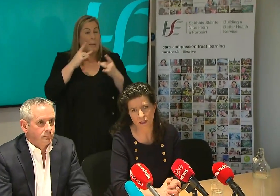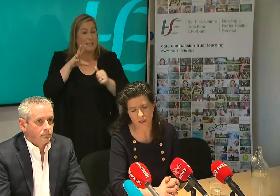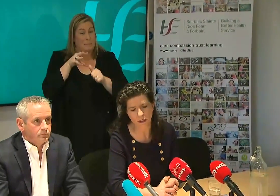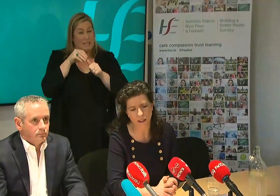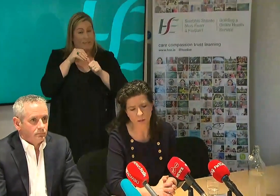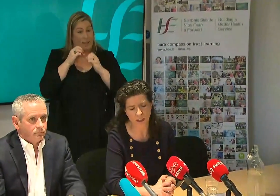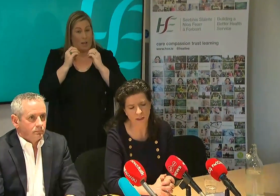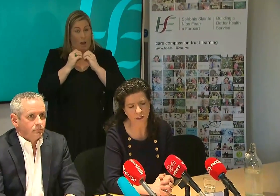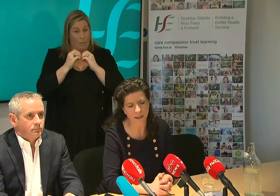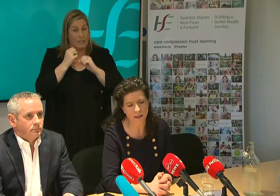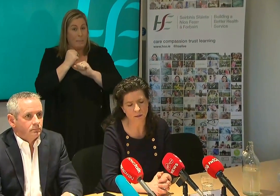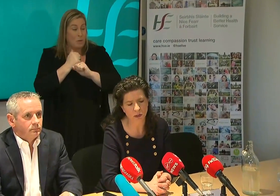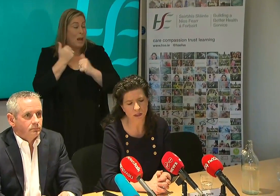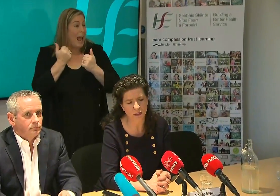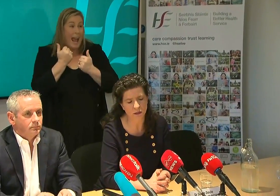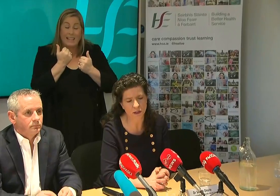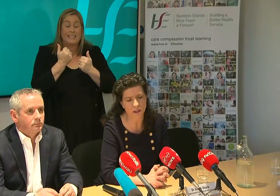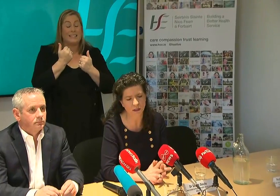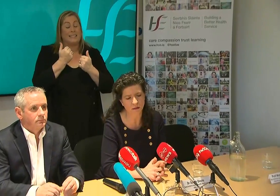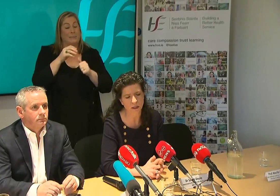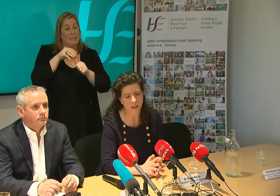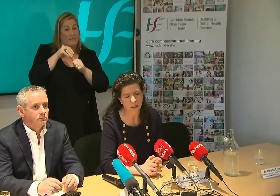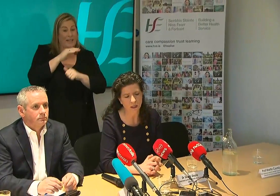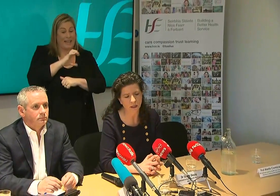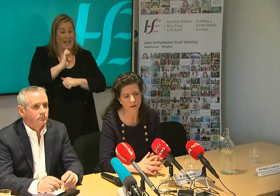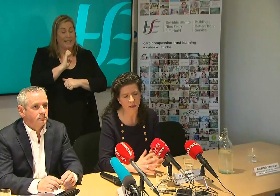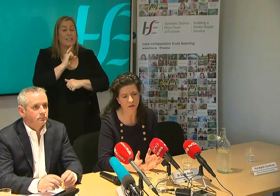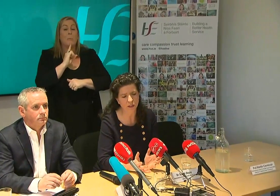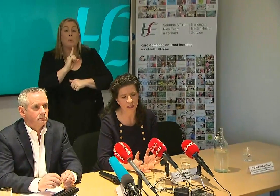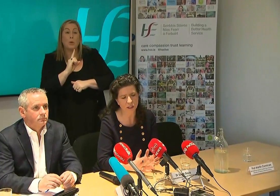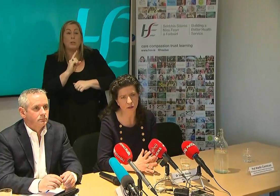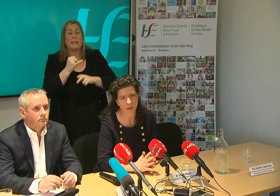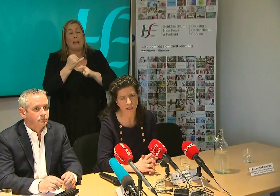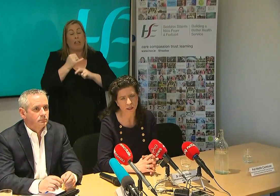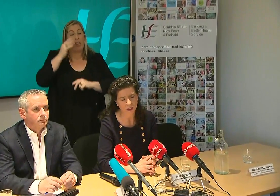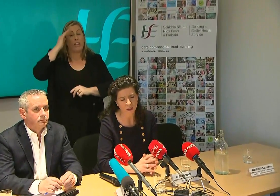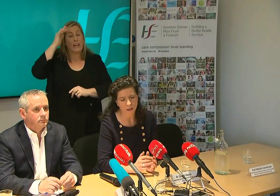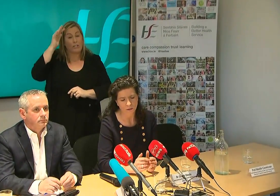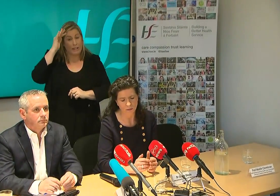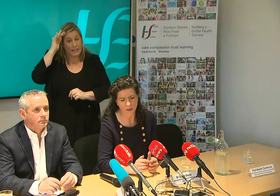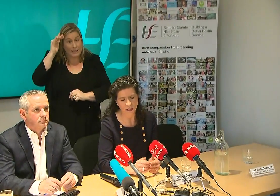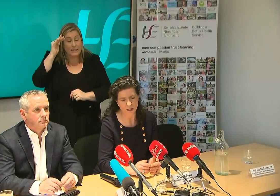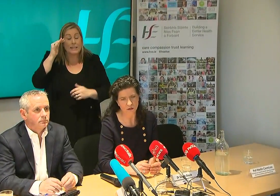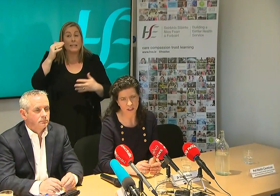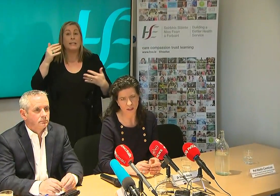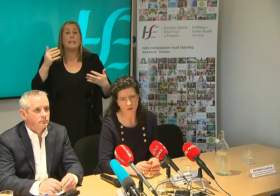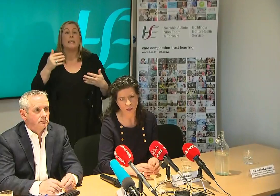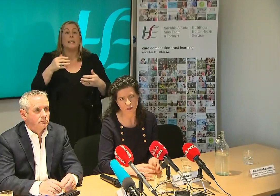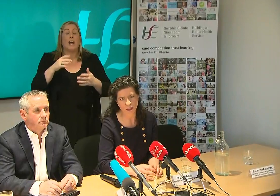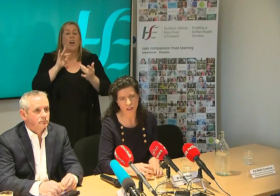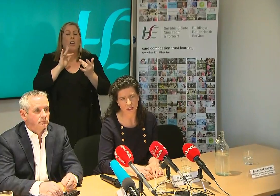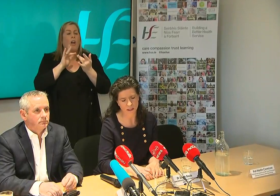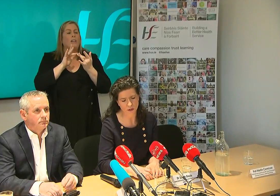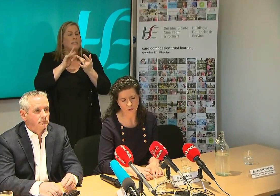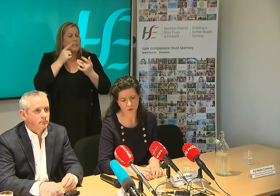specific comment on any particular case, but just in a theoretical way, the contact tracing